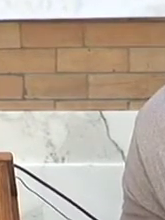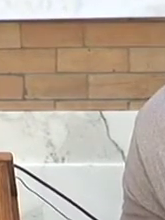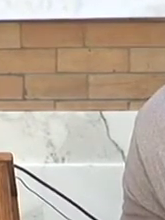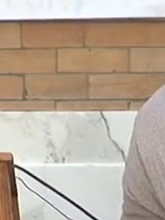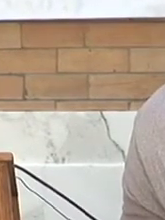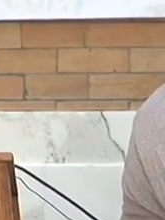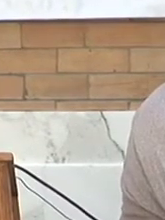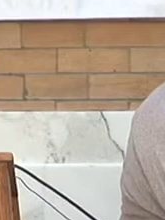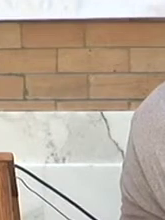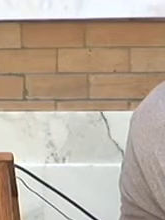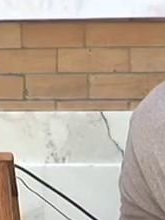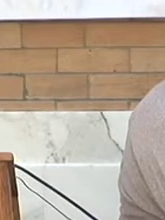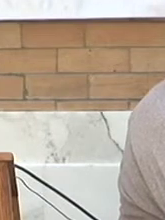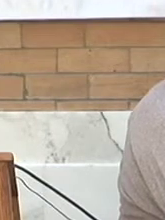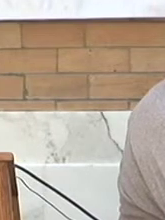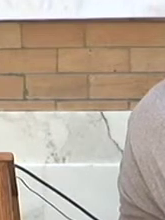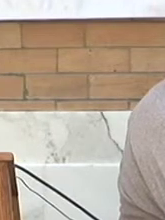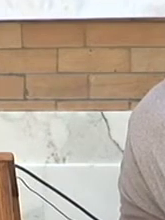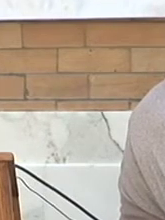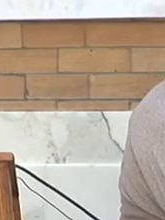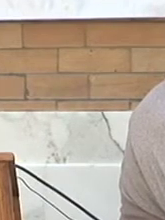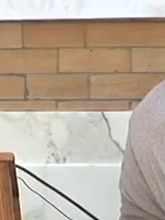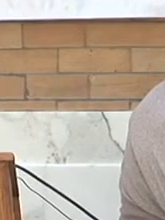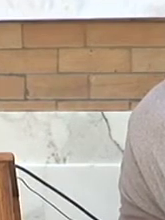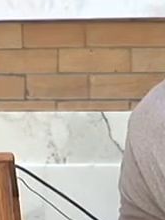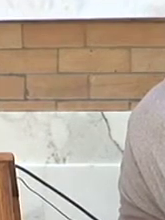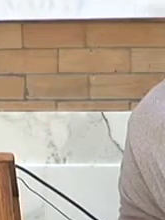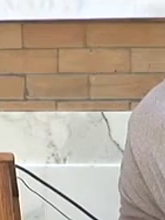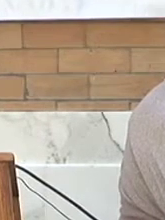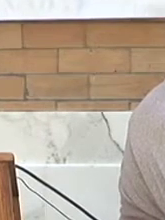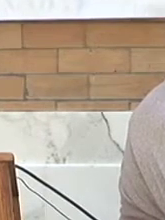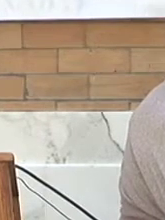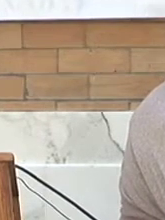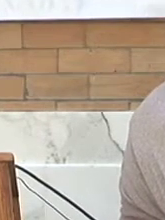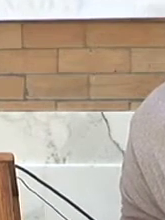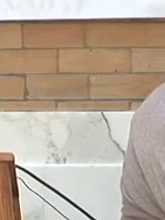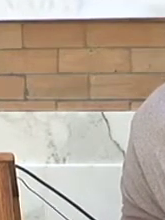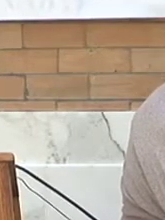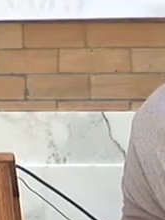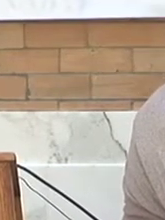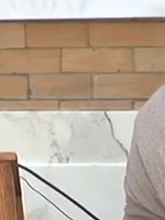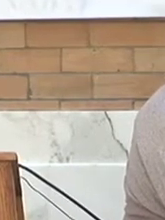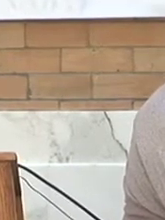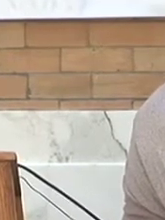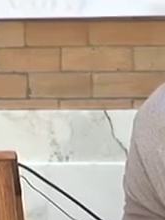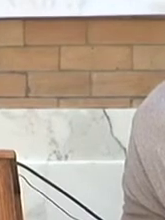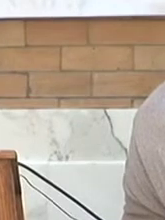Can you see that with all this, I now have a good place?